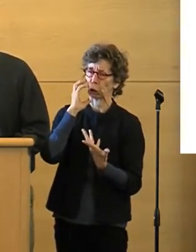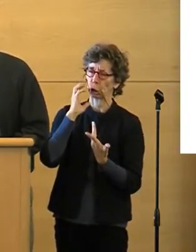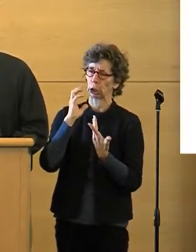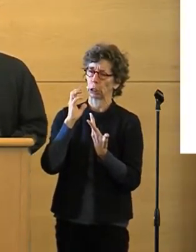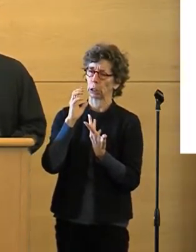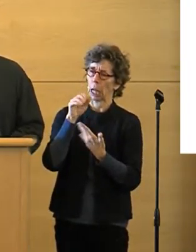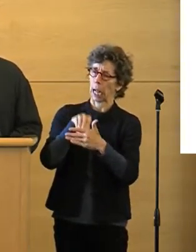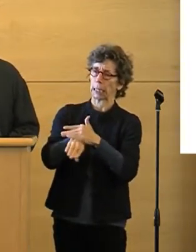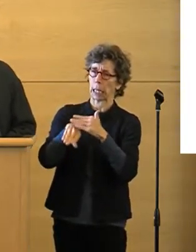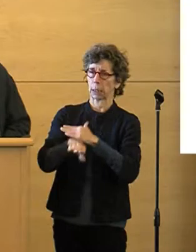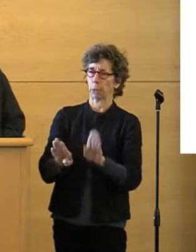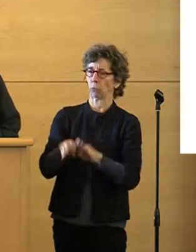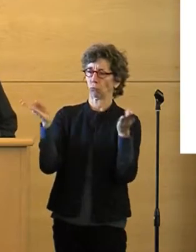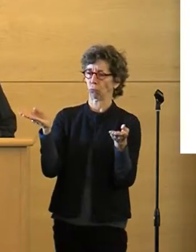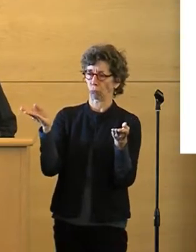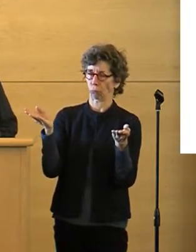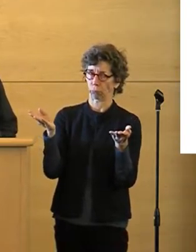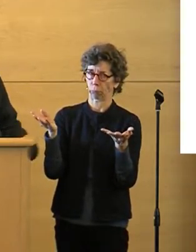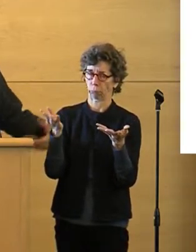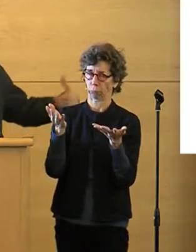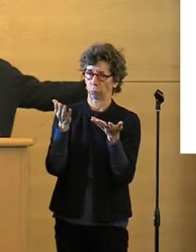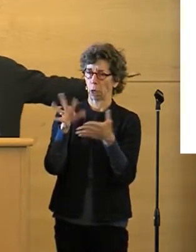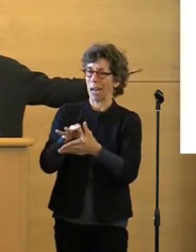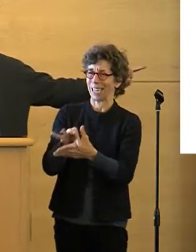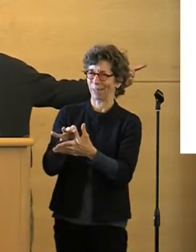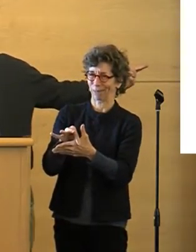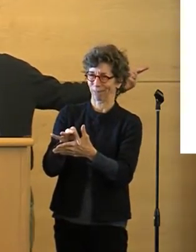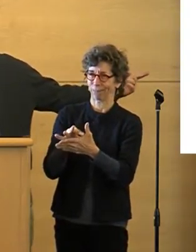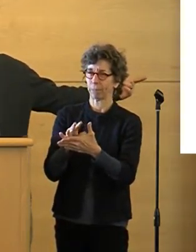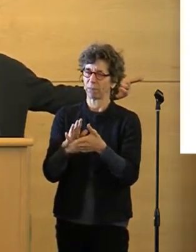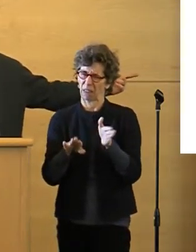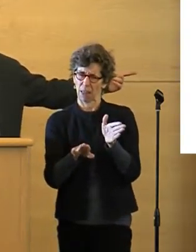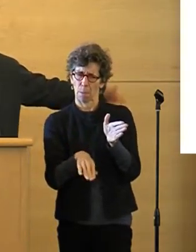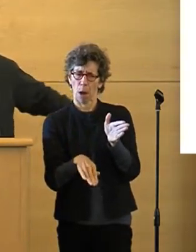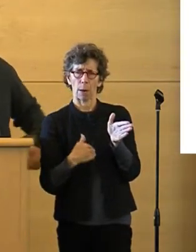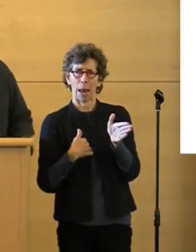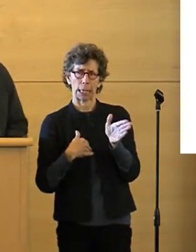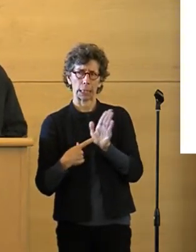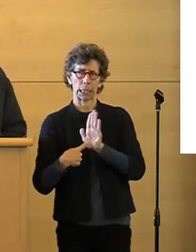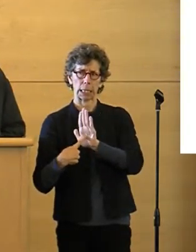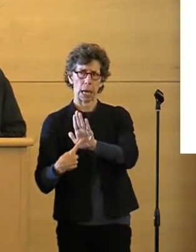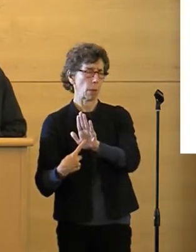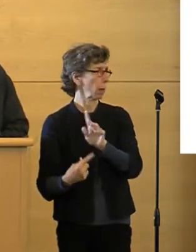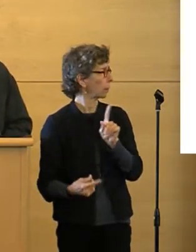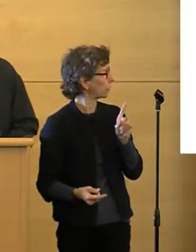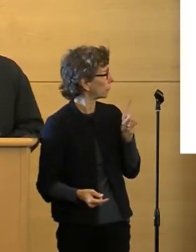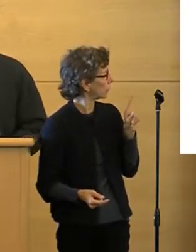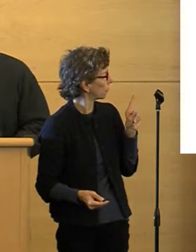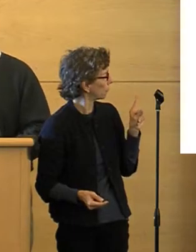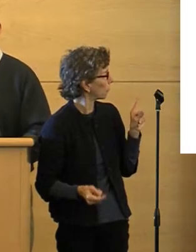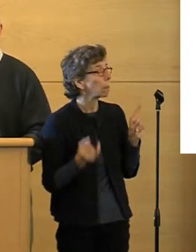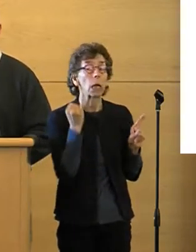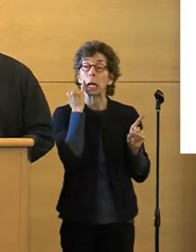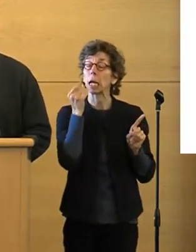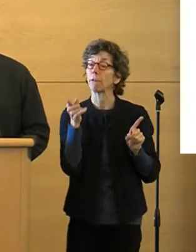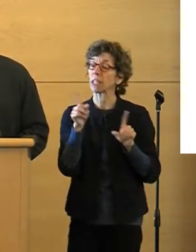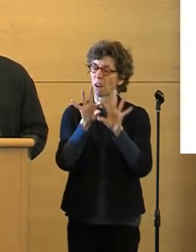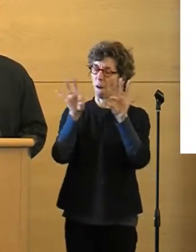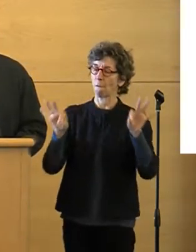So the W3C's ARIA specification, as I mentioned, it helps to make dynamic, rich